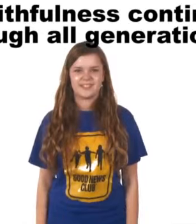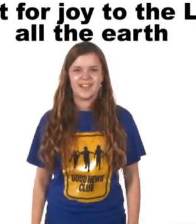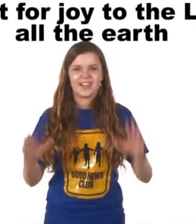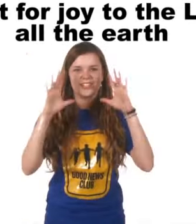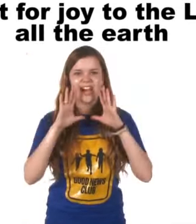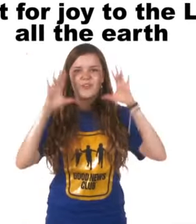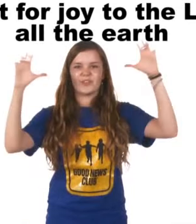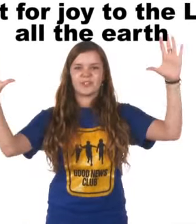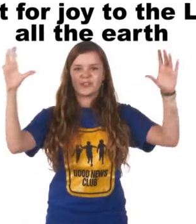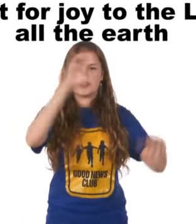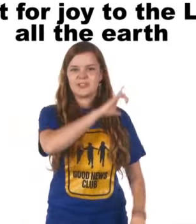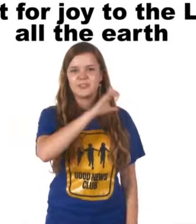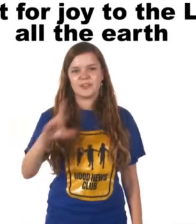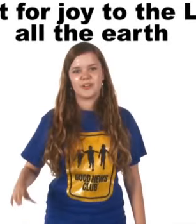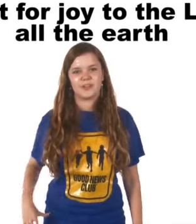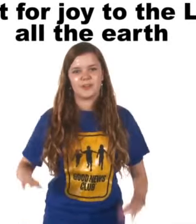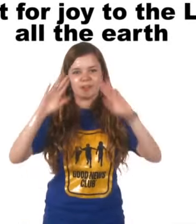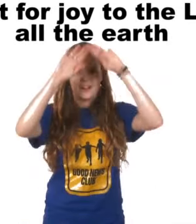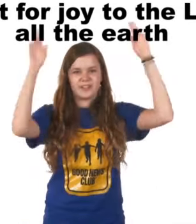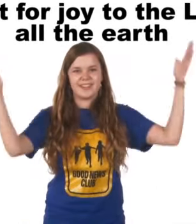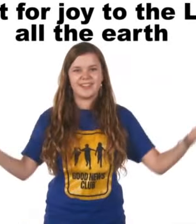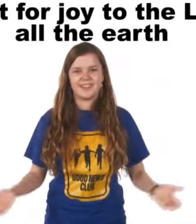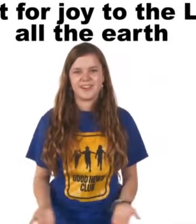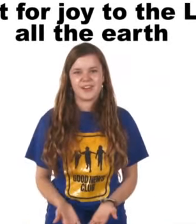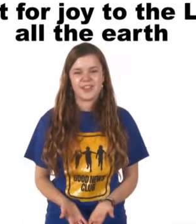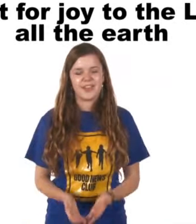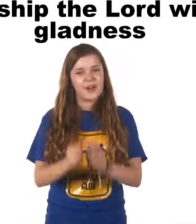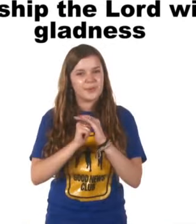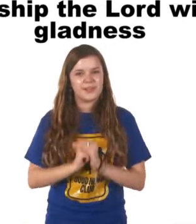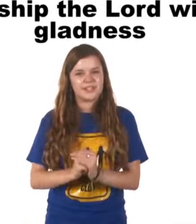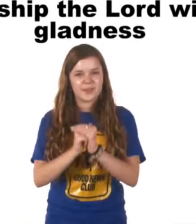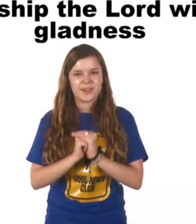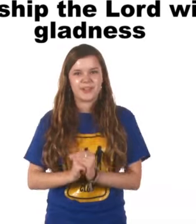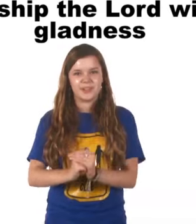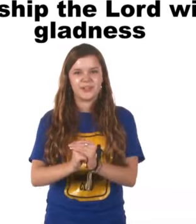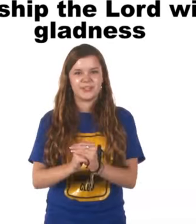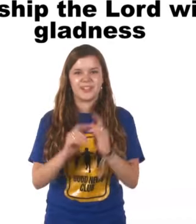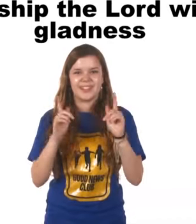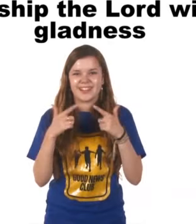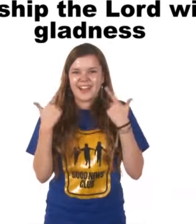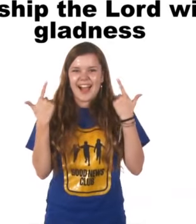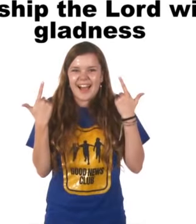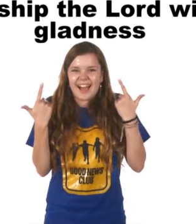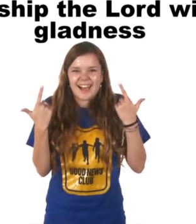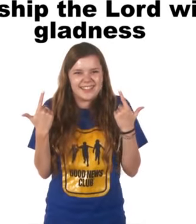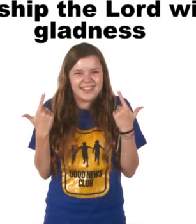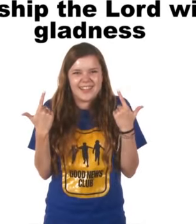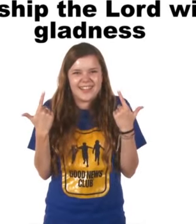Shout for joy to the Lord of the earth Worship the Lord with gladness